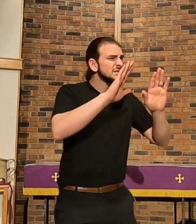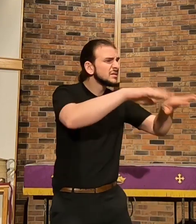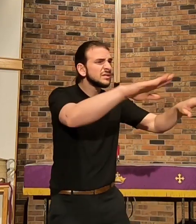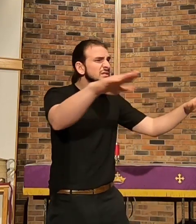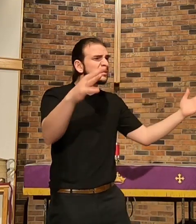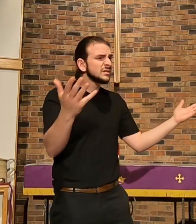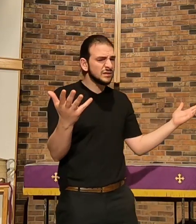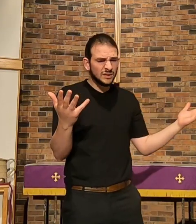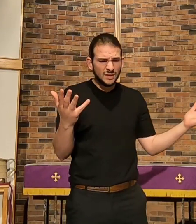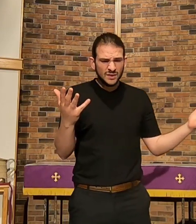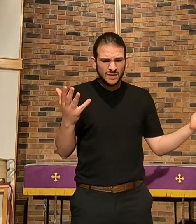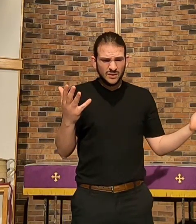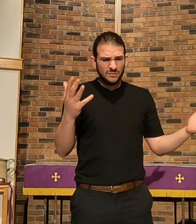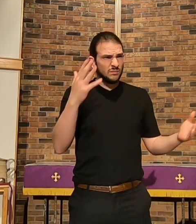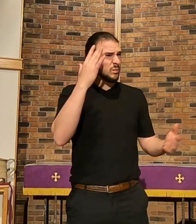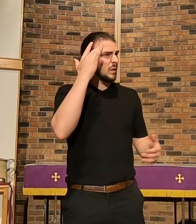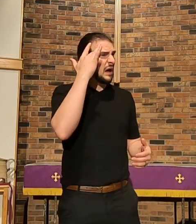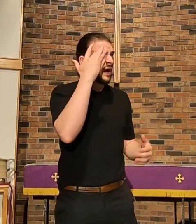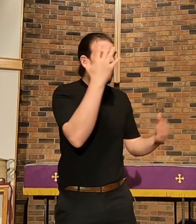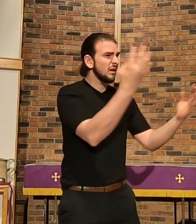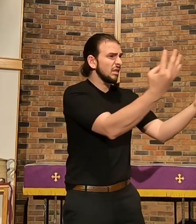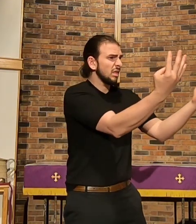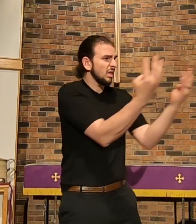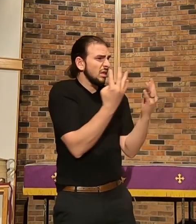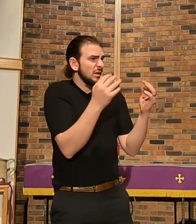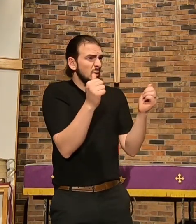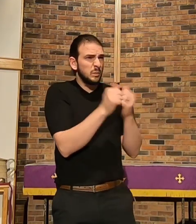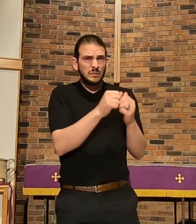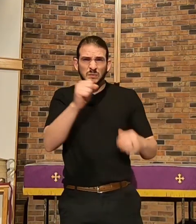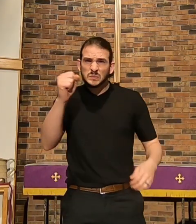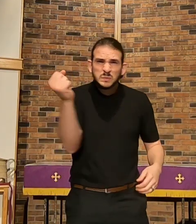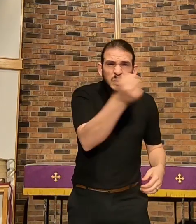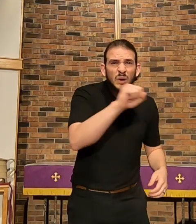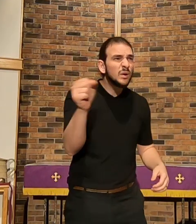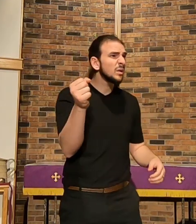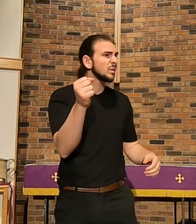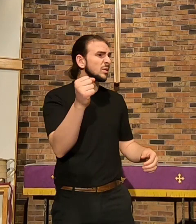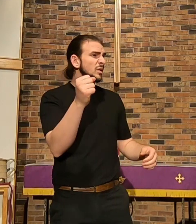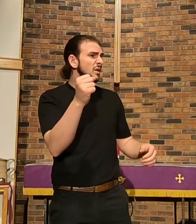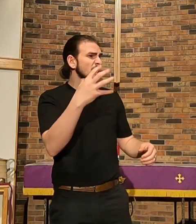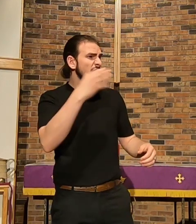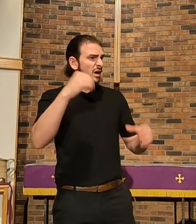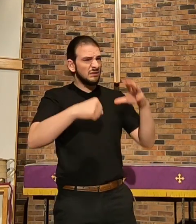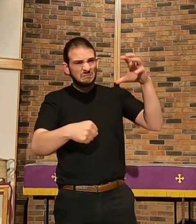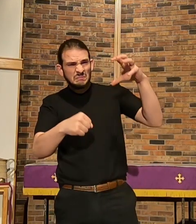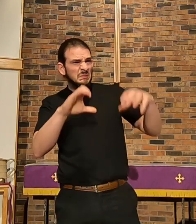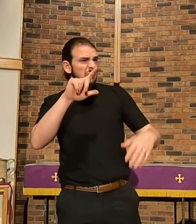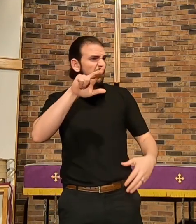Jesus said to the mob, "Why do you come with swords and clubs to arrest me like a criminal?"